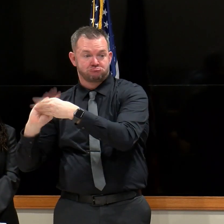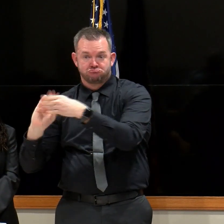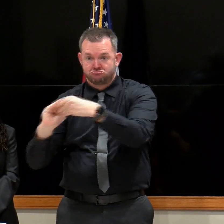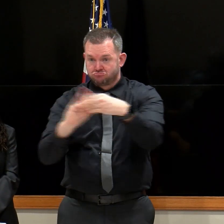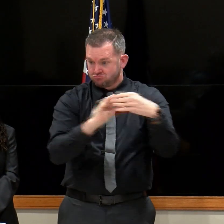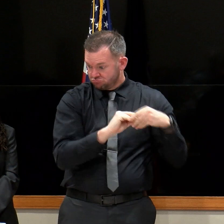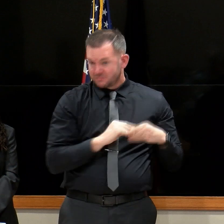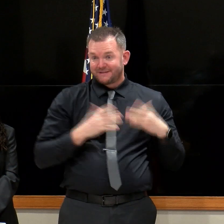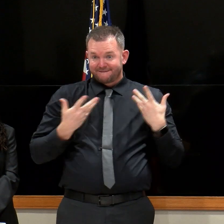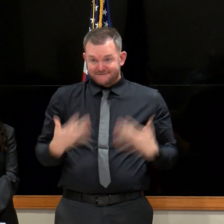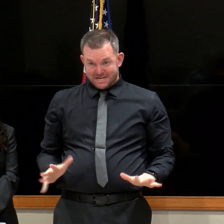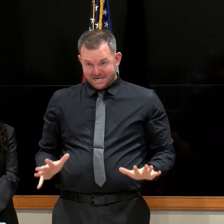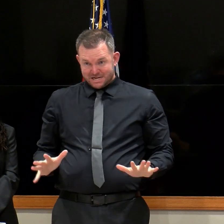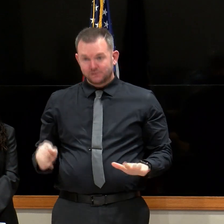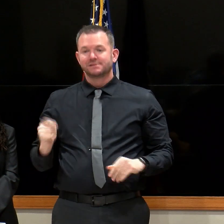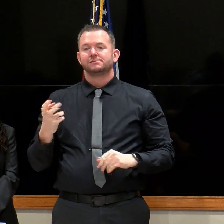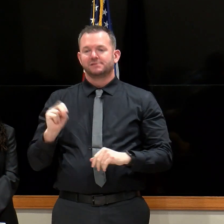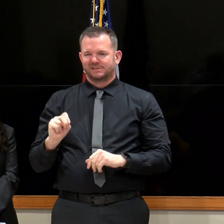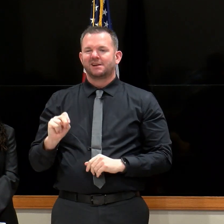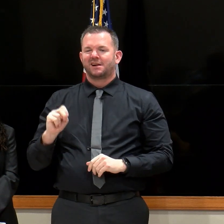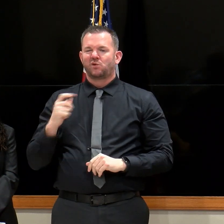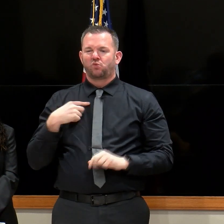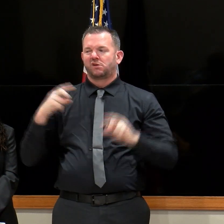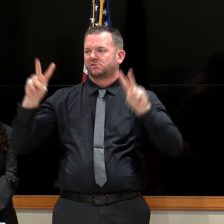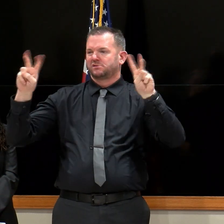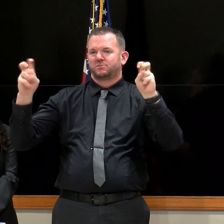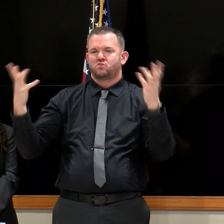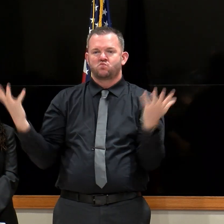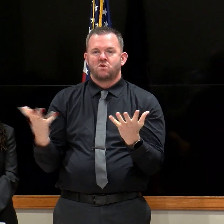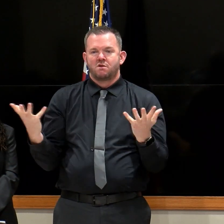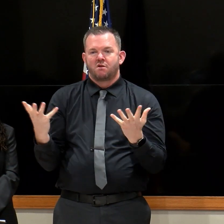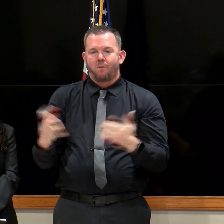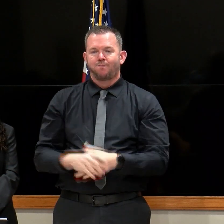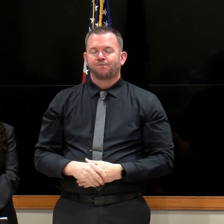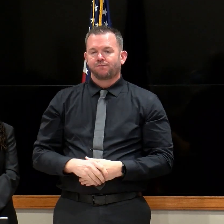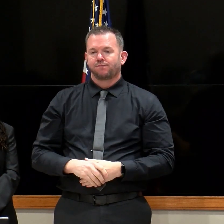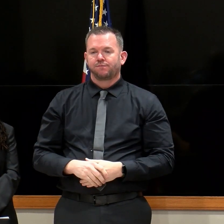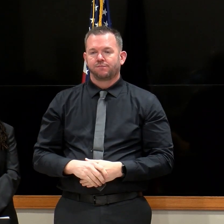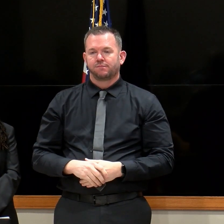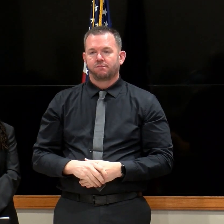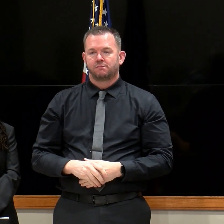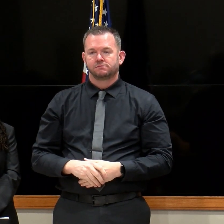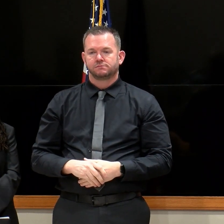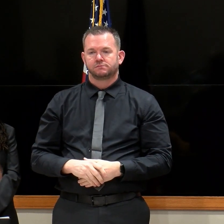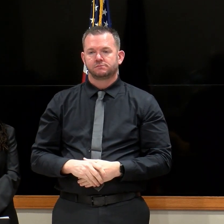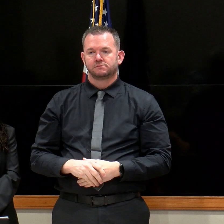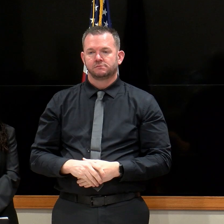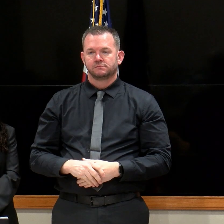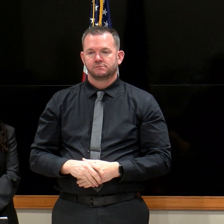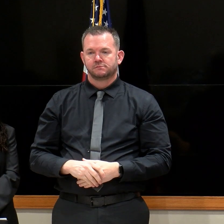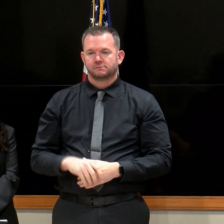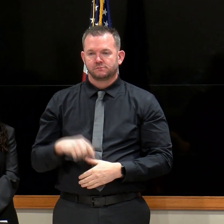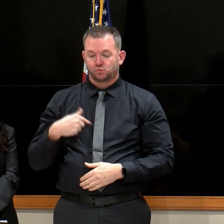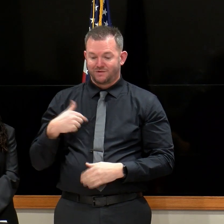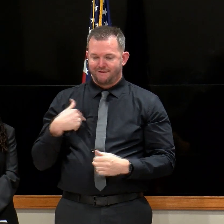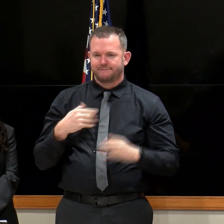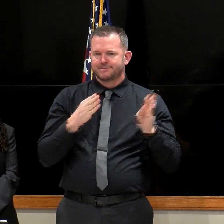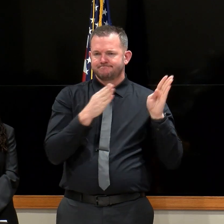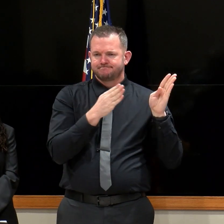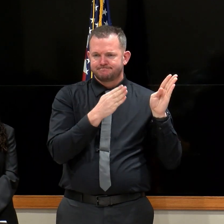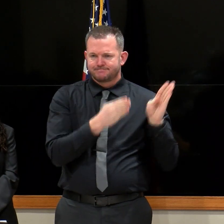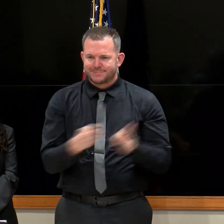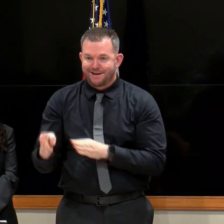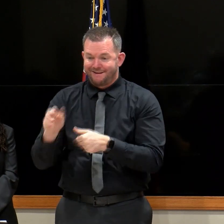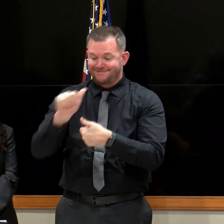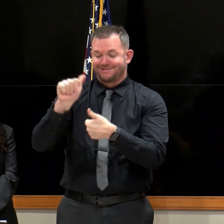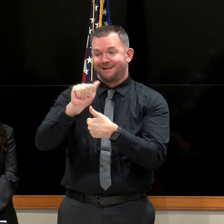phase 1A, which is where frontline workers get vaccinated. This week, Harris County Public Health is receiving